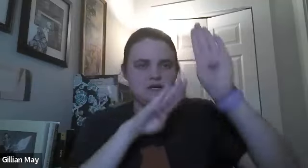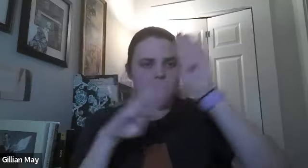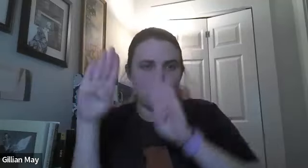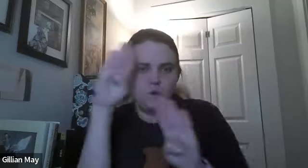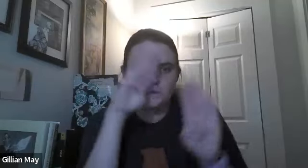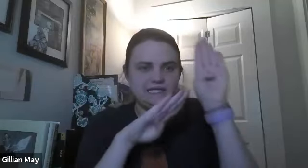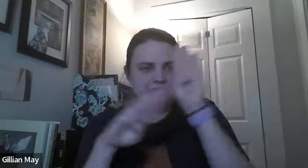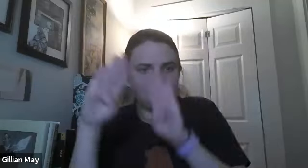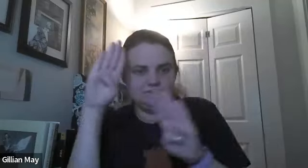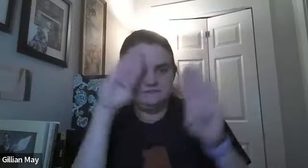down. Worried.